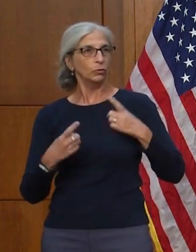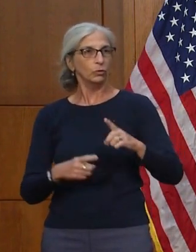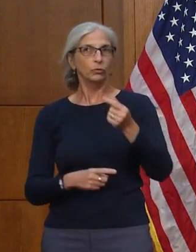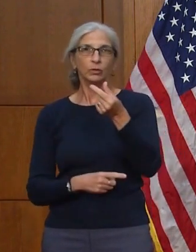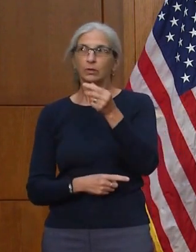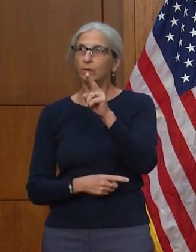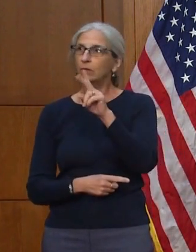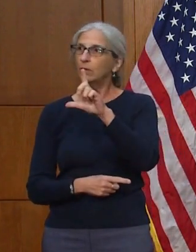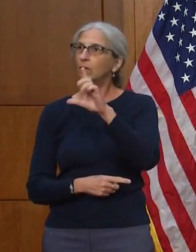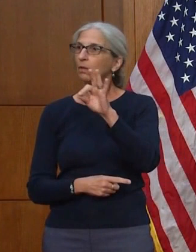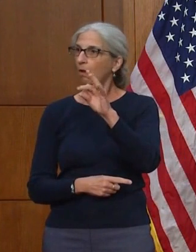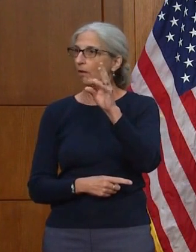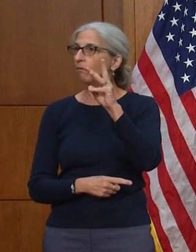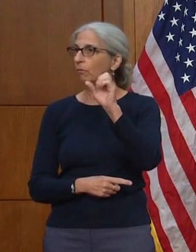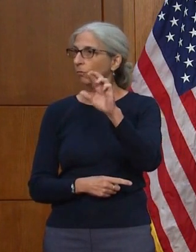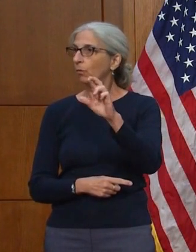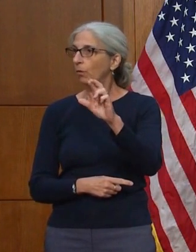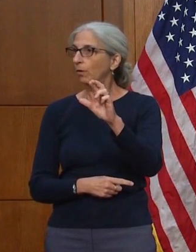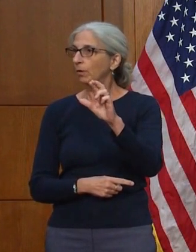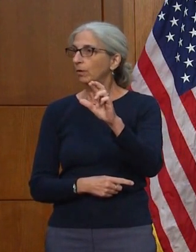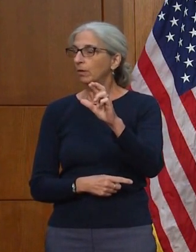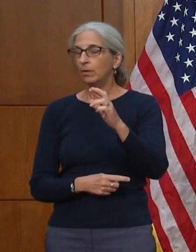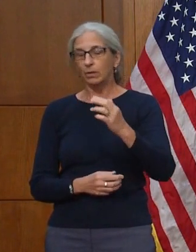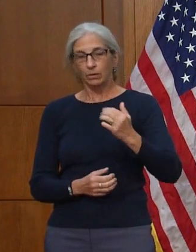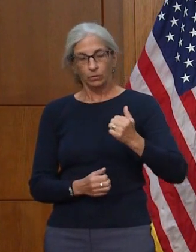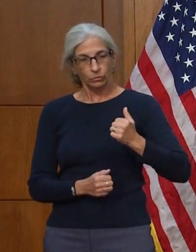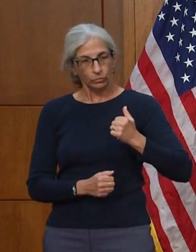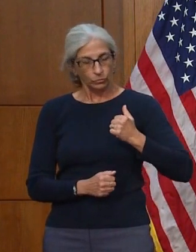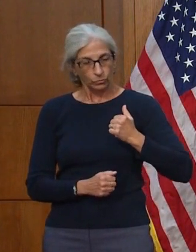War, and soldiers who